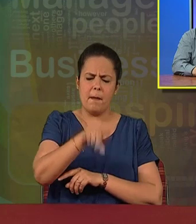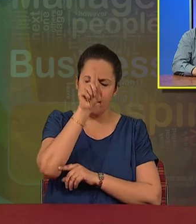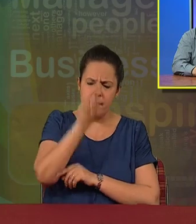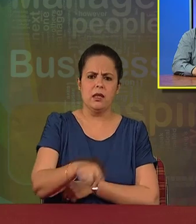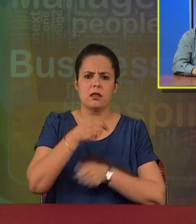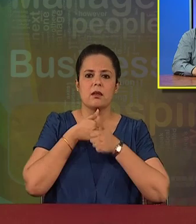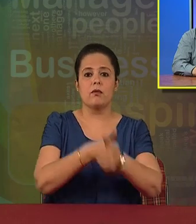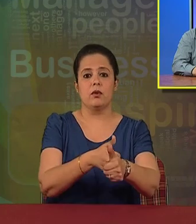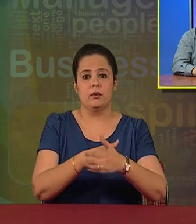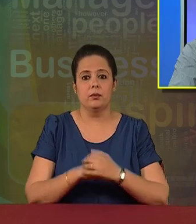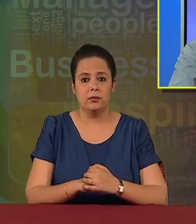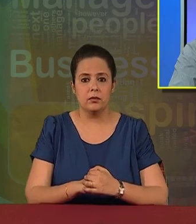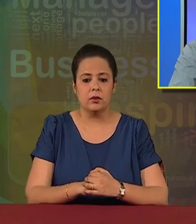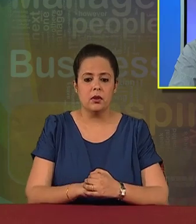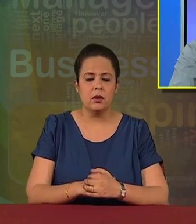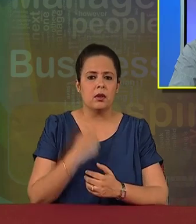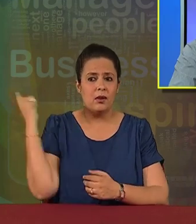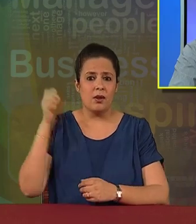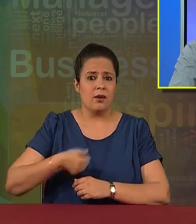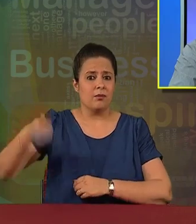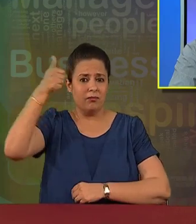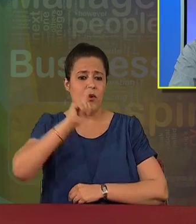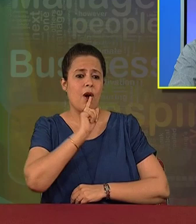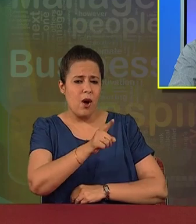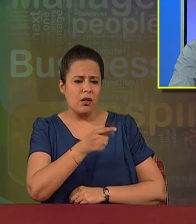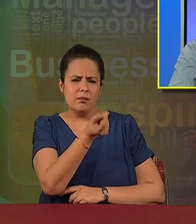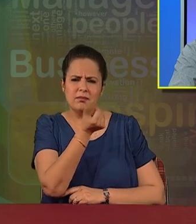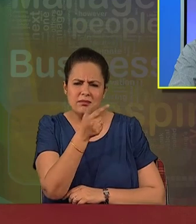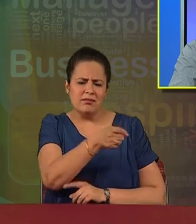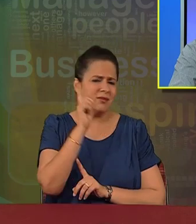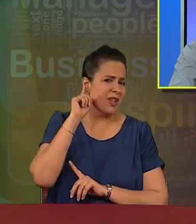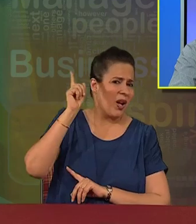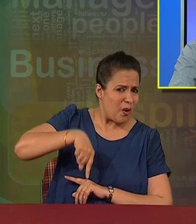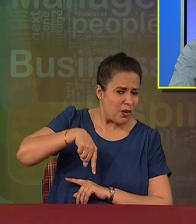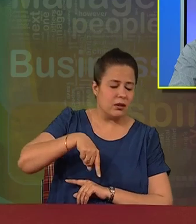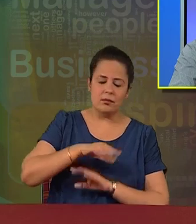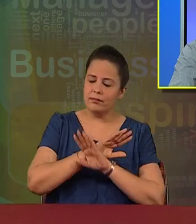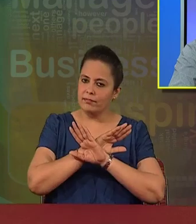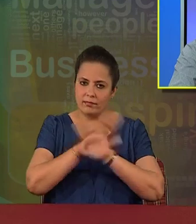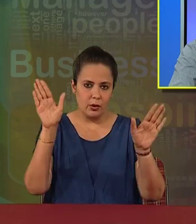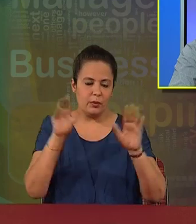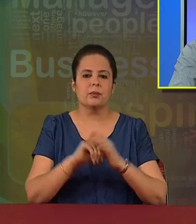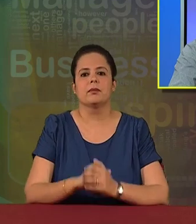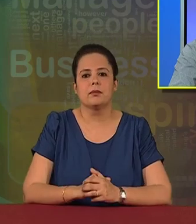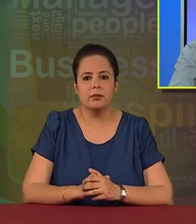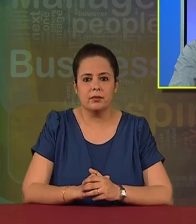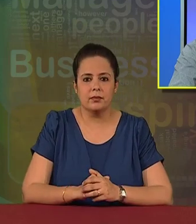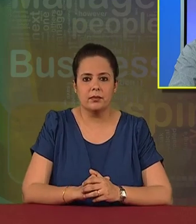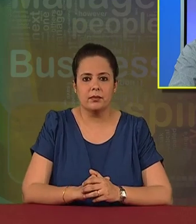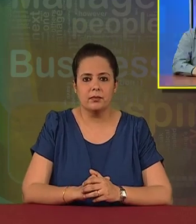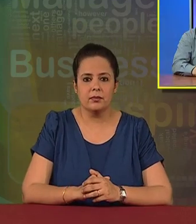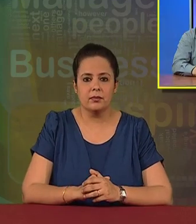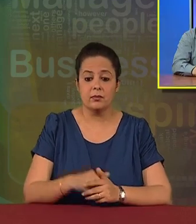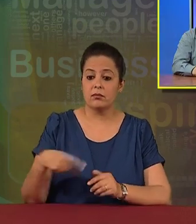follow those orders. There is no chance that subordinates can avoid whatever orders are given by the